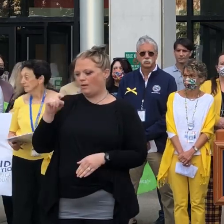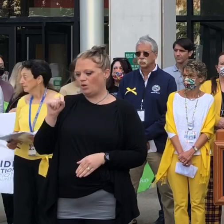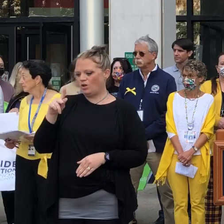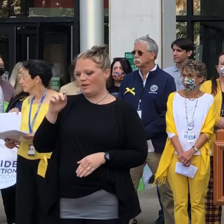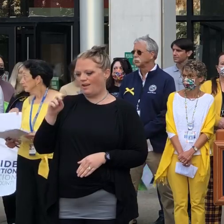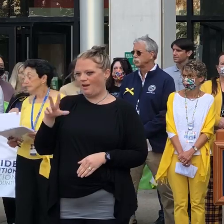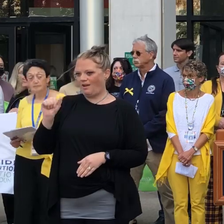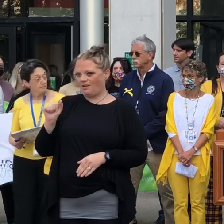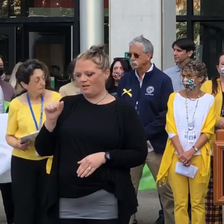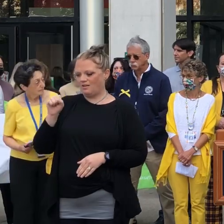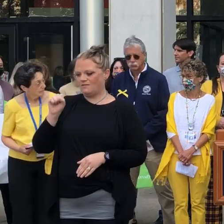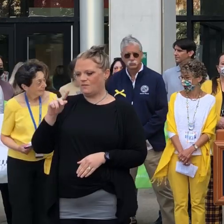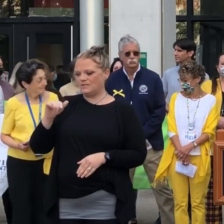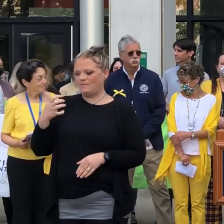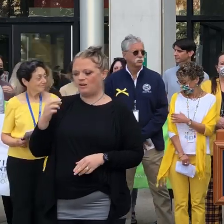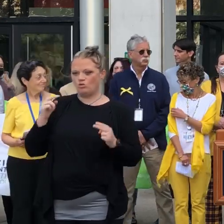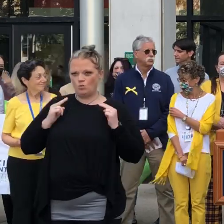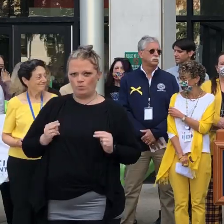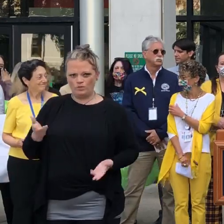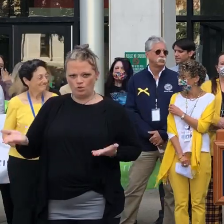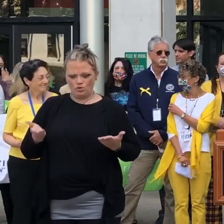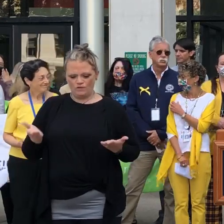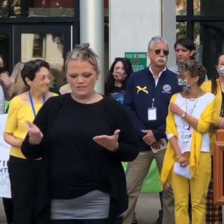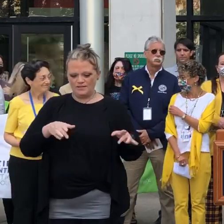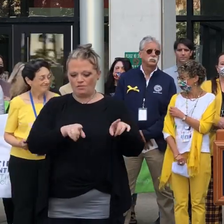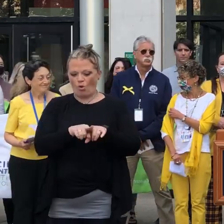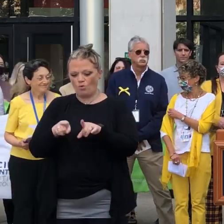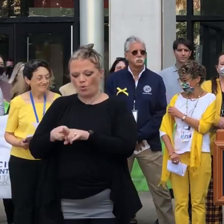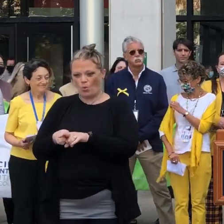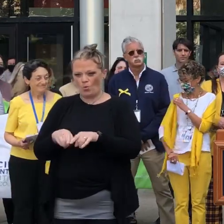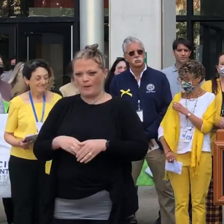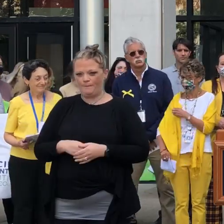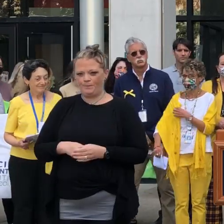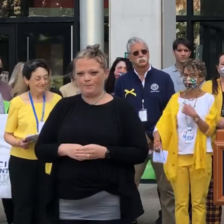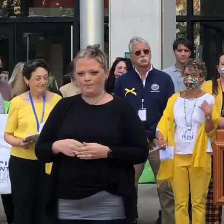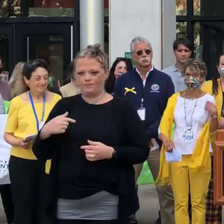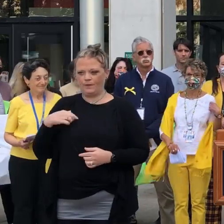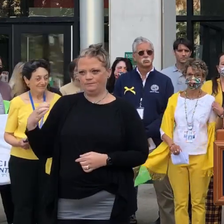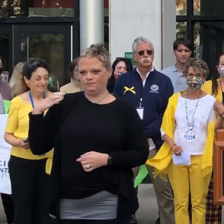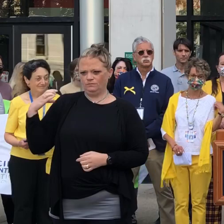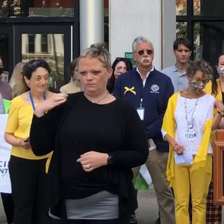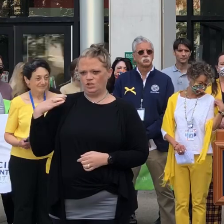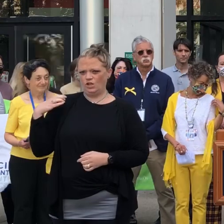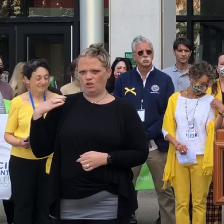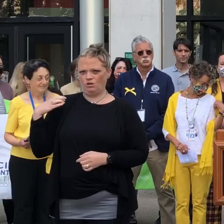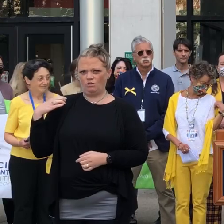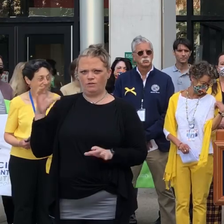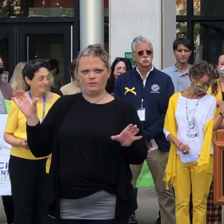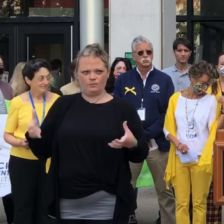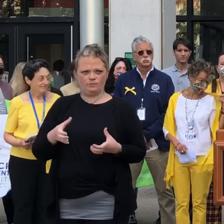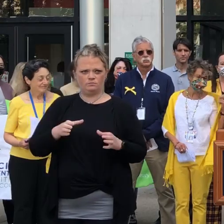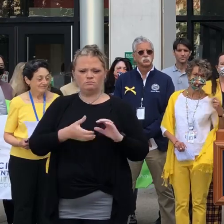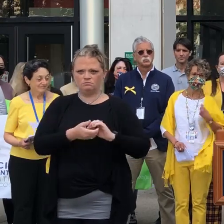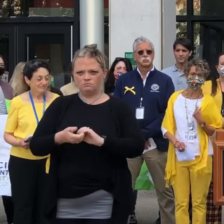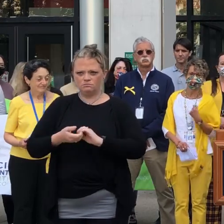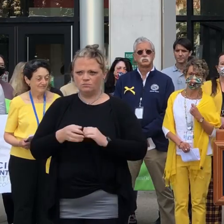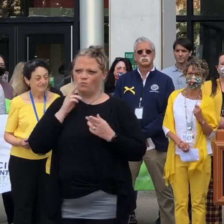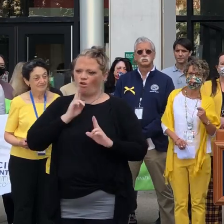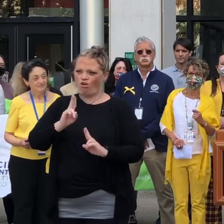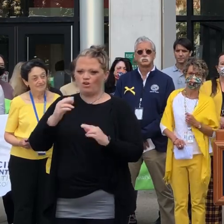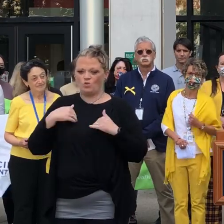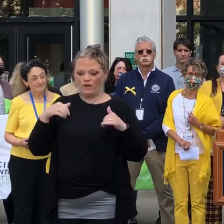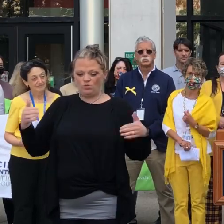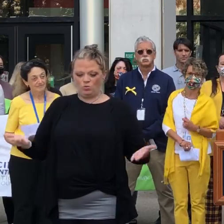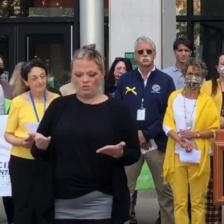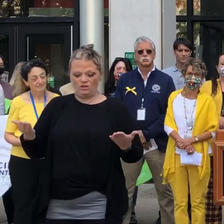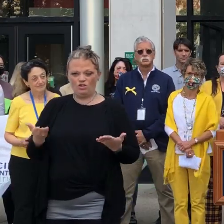from Spectrum Human Services, and also I am the chair of the coalition. So we're very honored to have you all with us